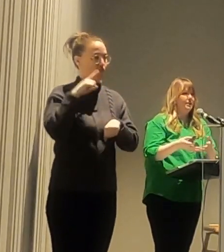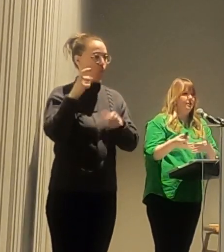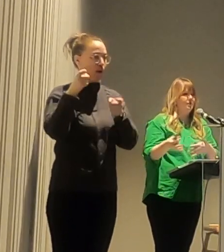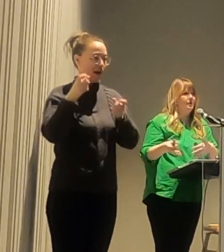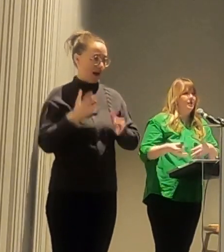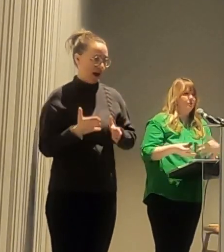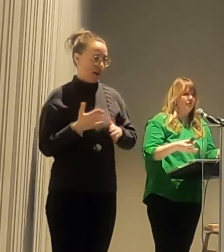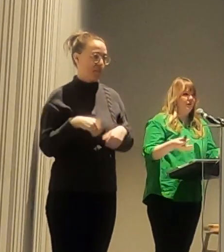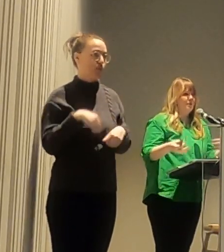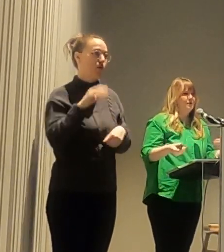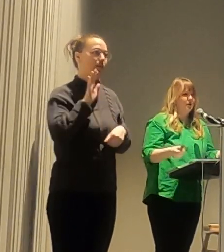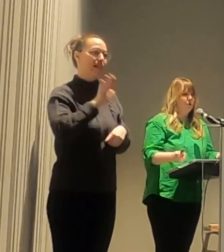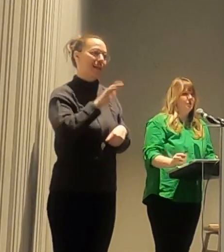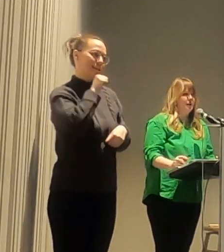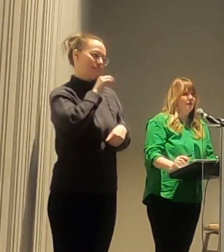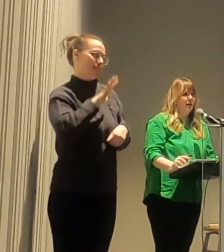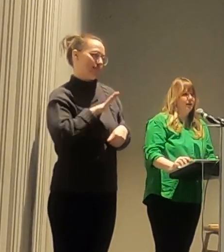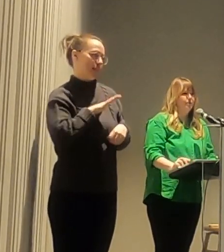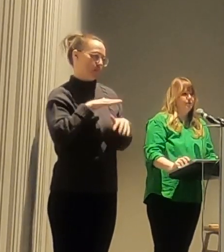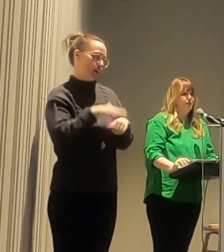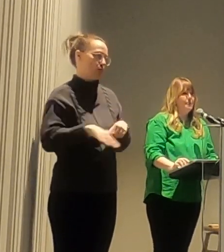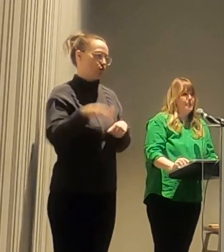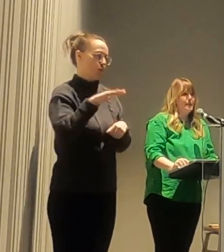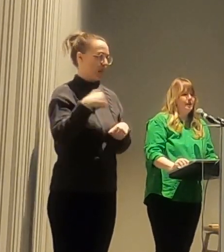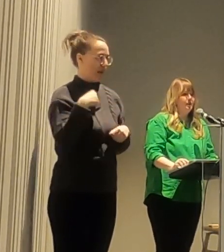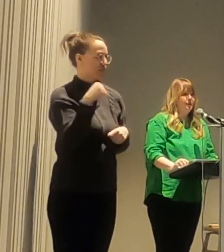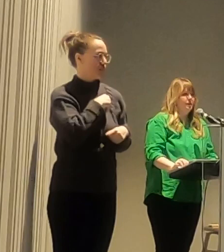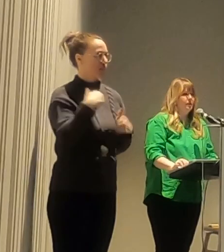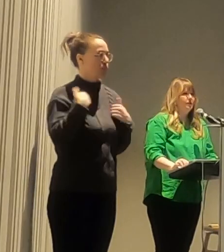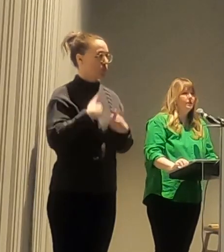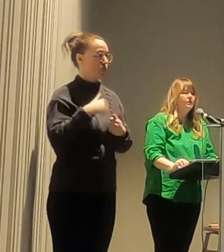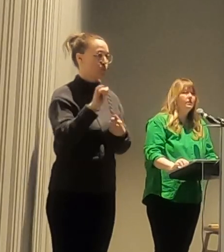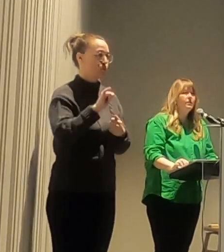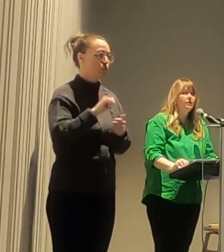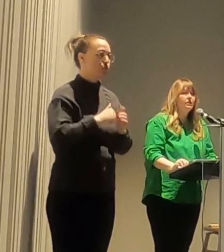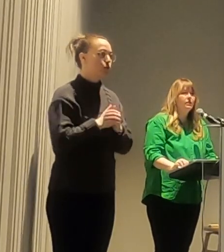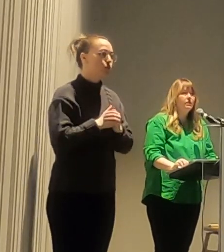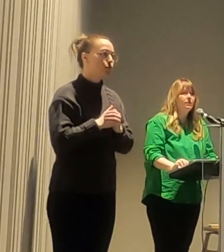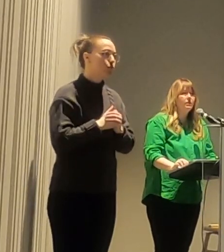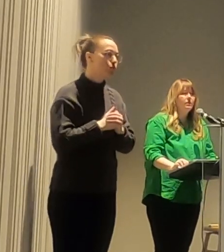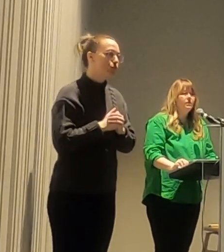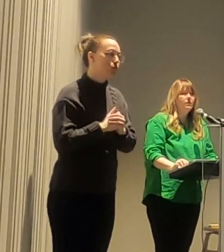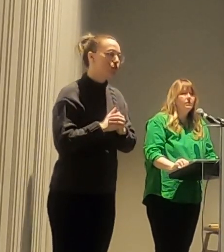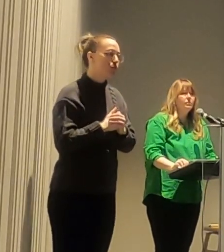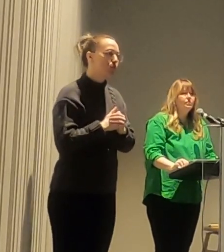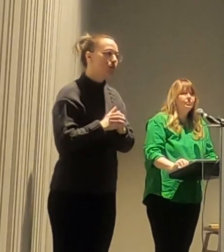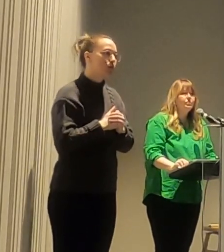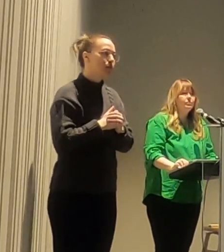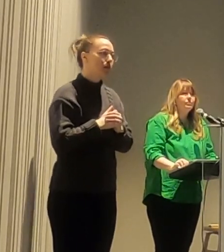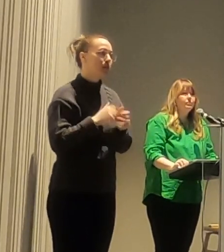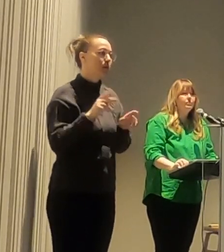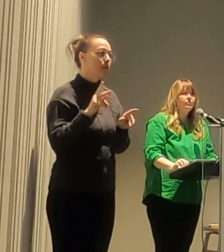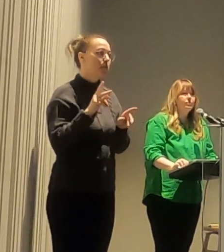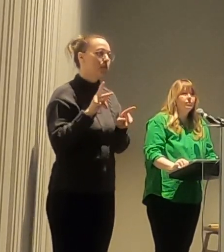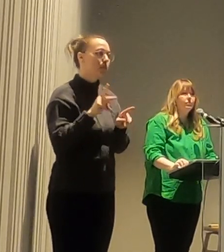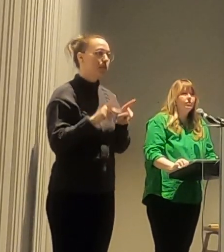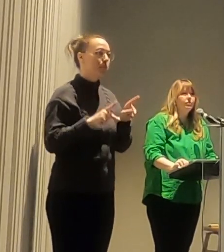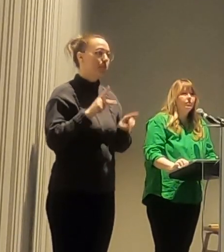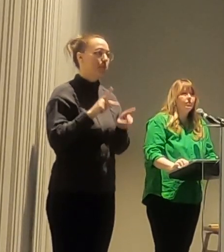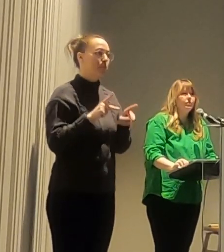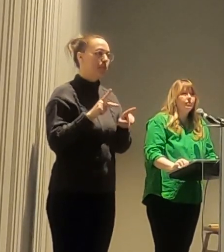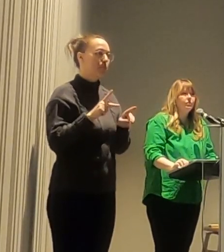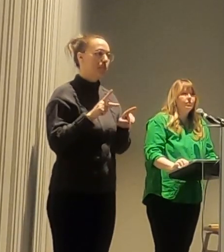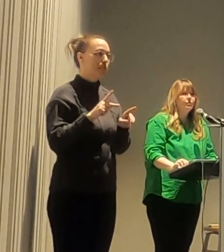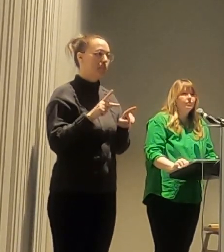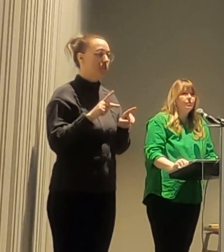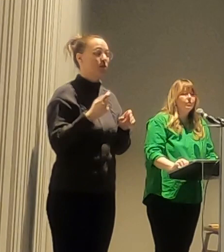his females that were surrounding him. Did regular people, just ordinary citizens, wear silk,